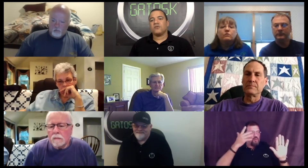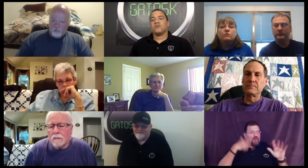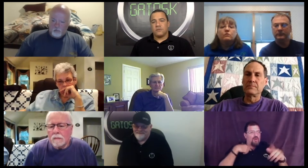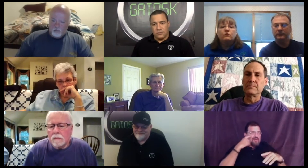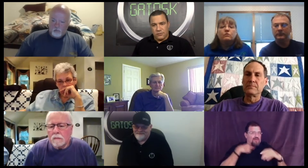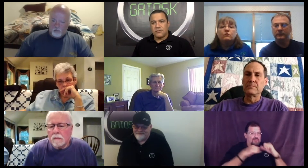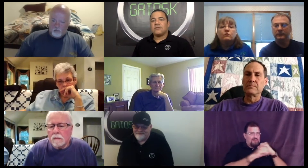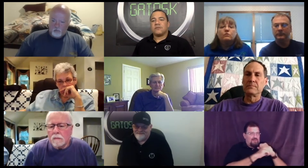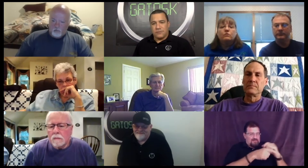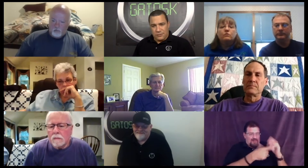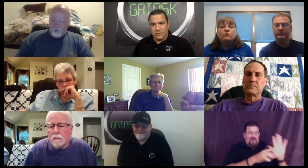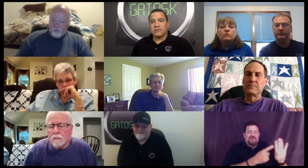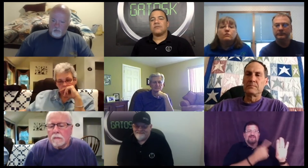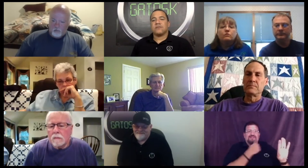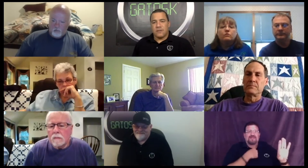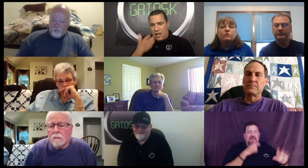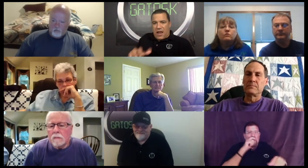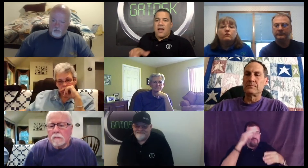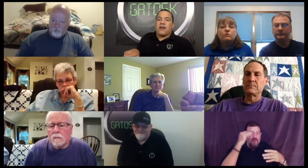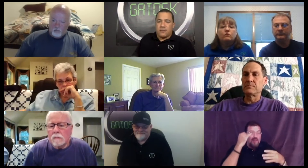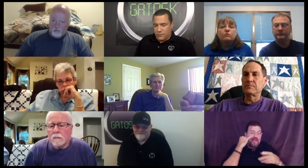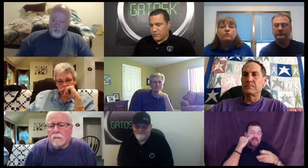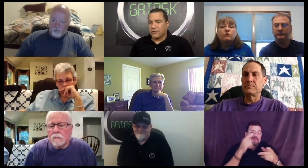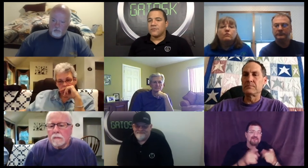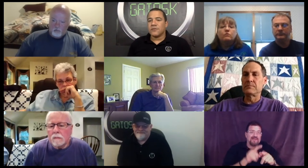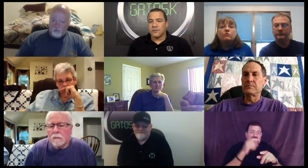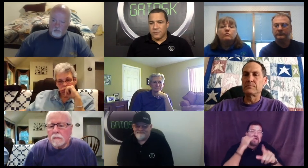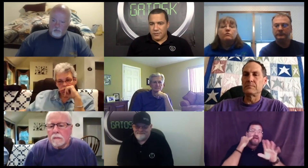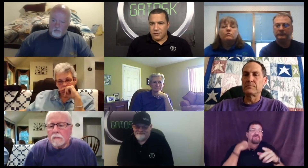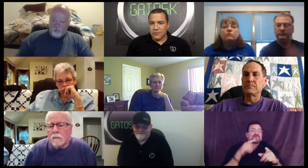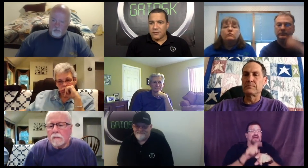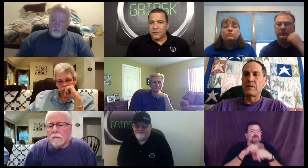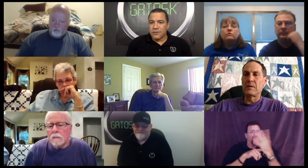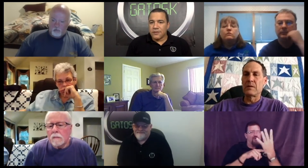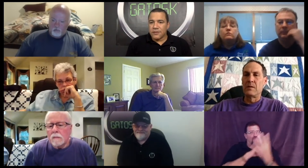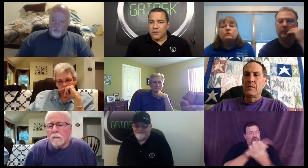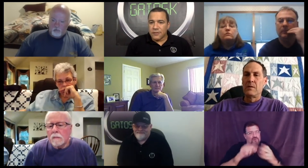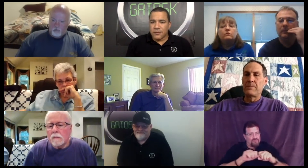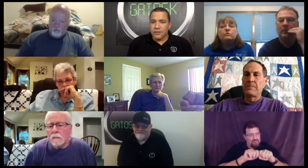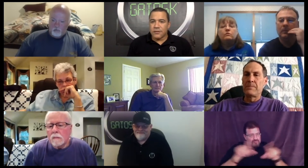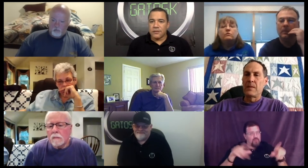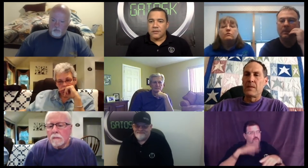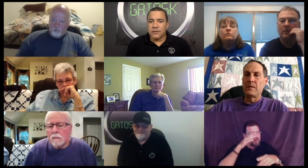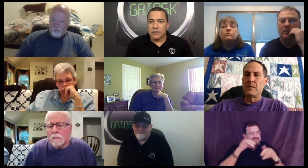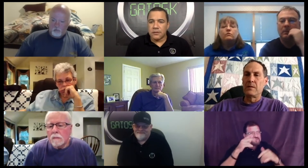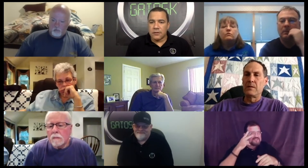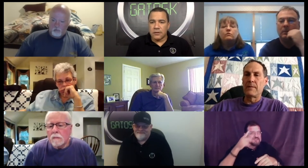able to know, that I advertise. That should tell me whether, like, at the same time, if I sent to